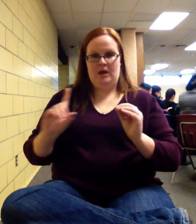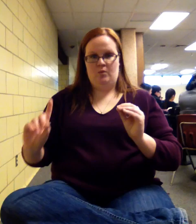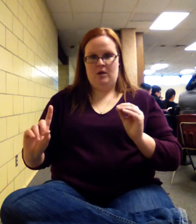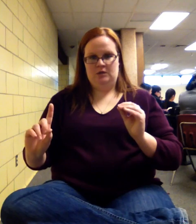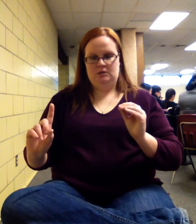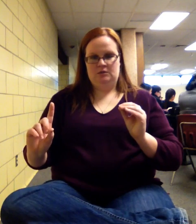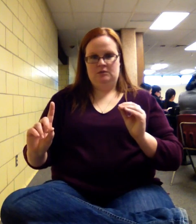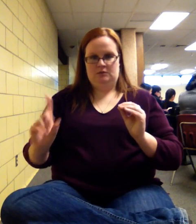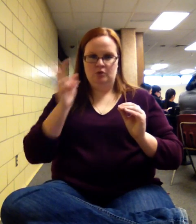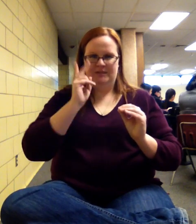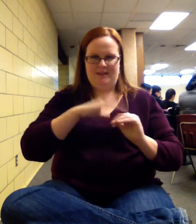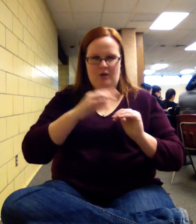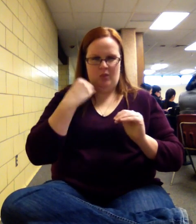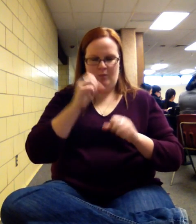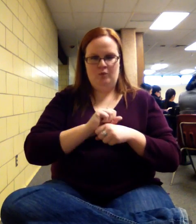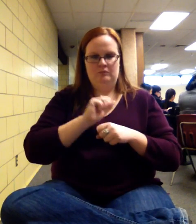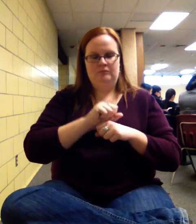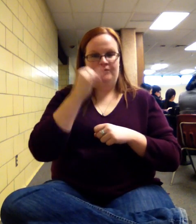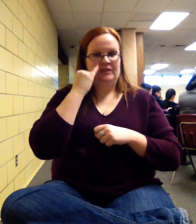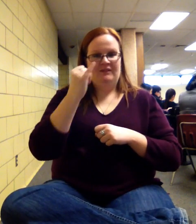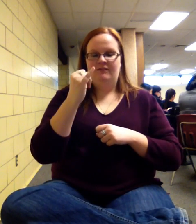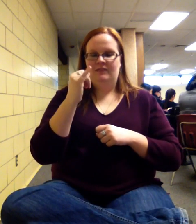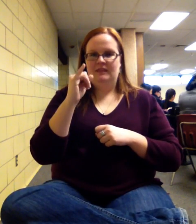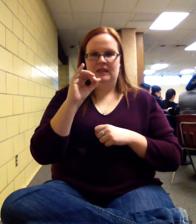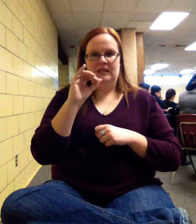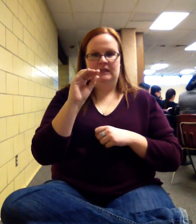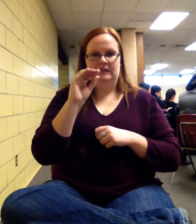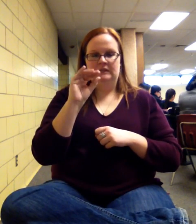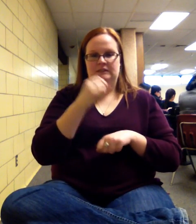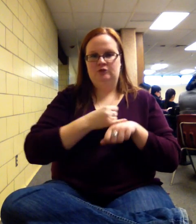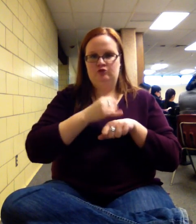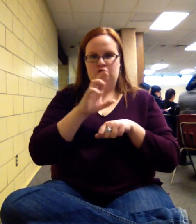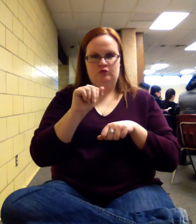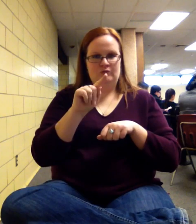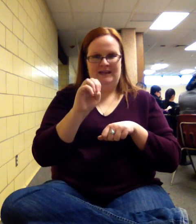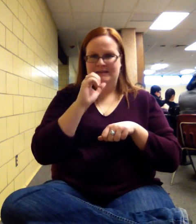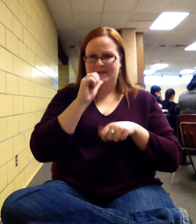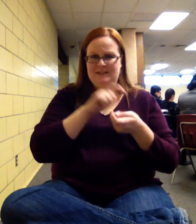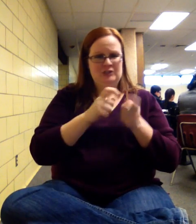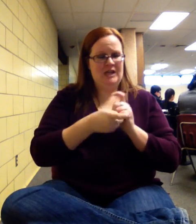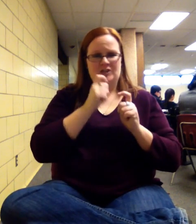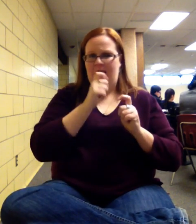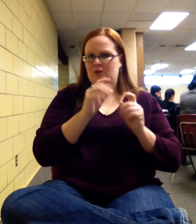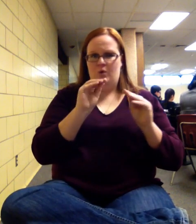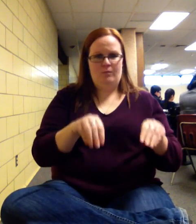then on the homework. And if your interest rate doesn't change, I don't go and put it between every one. So if you just see me park the